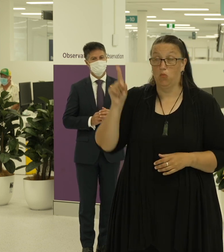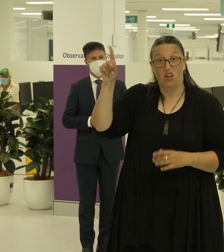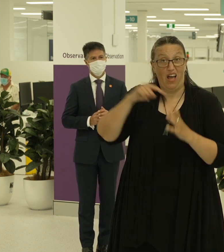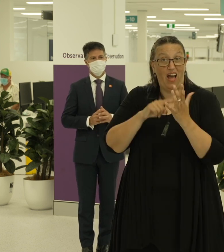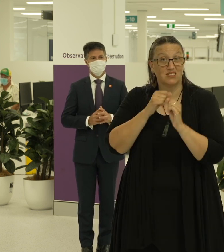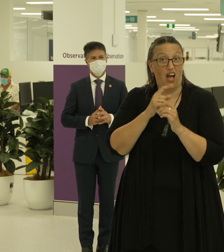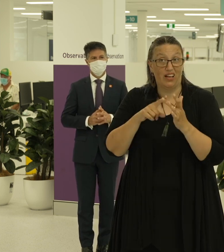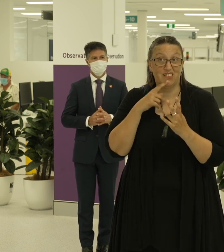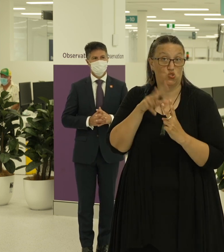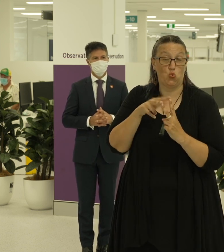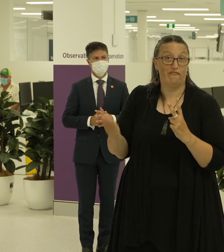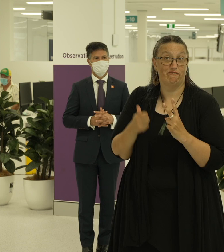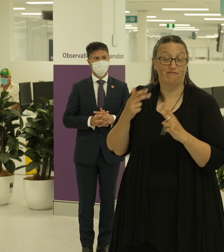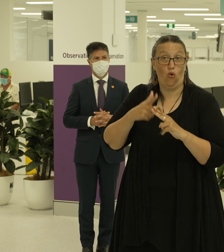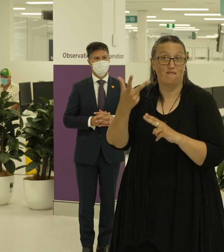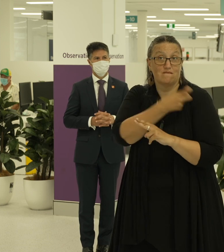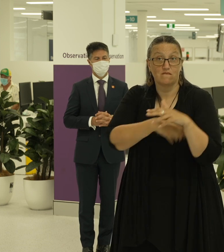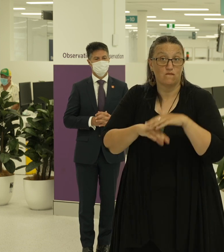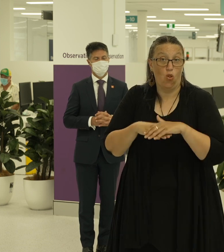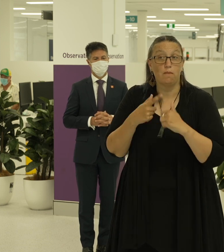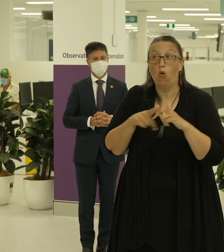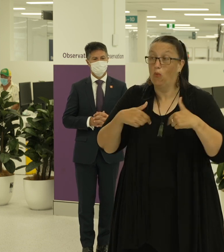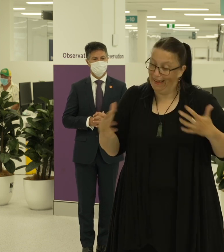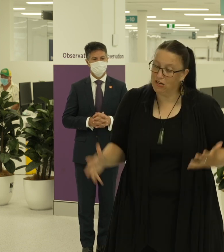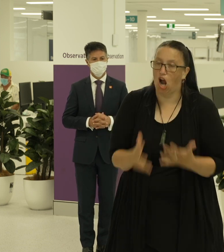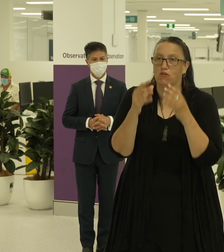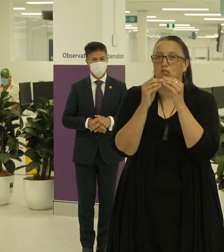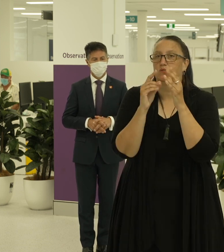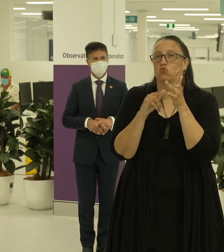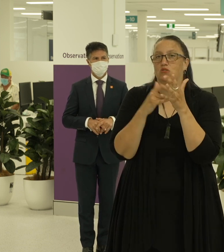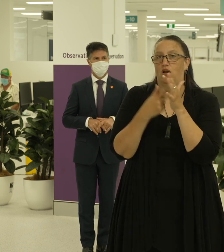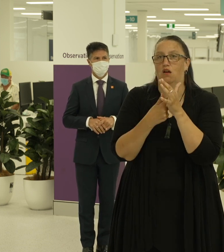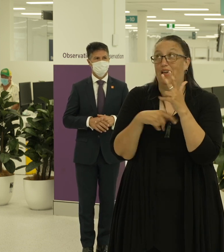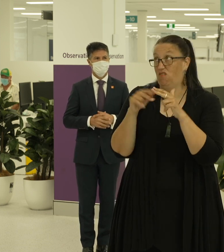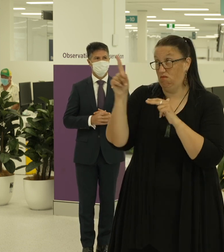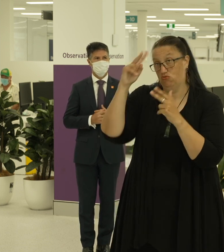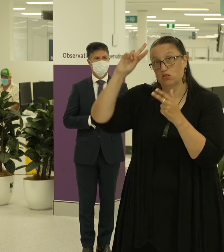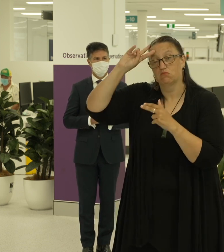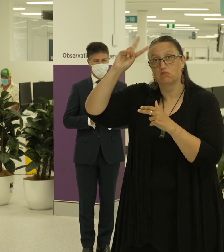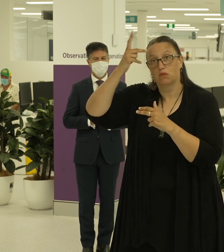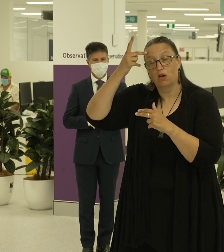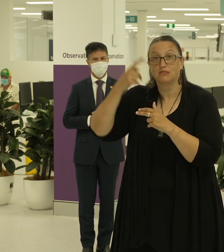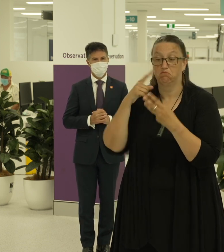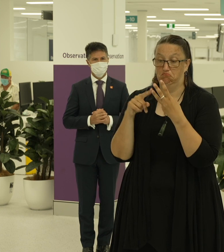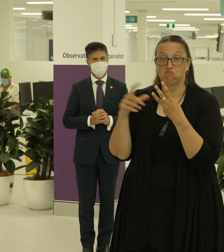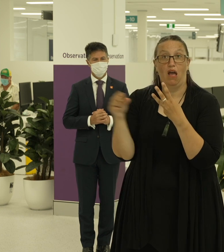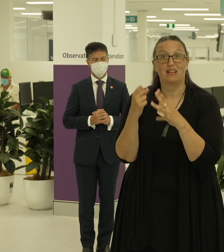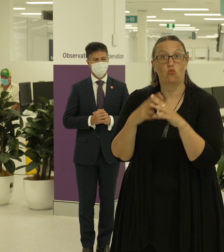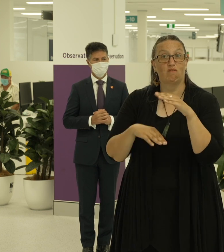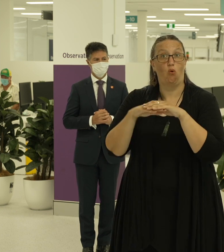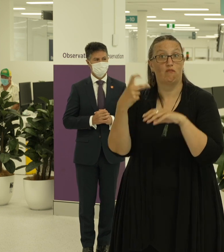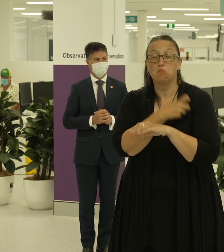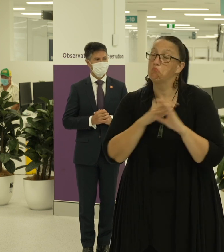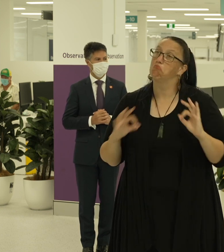vaccinated. So what we're saying, as we're seeing across the country, is boosters work. Boosters